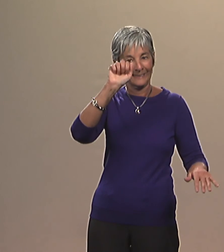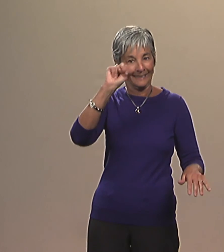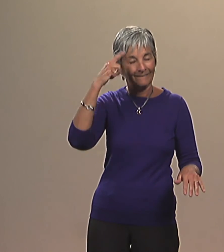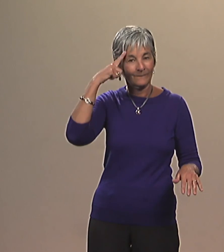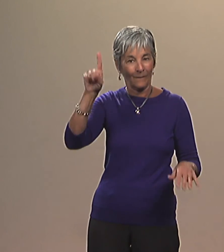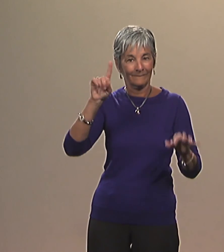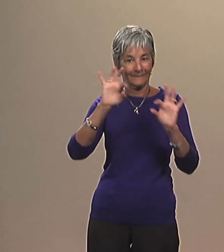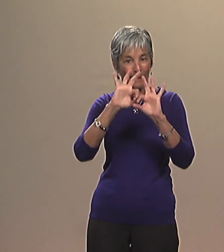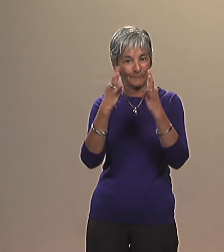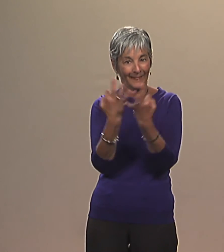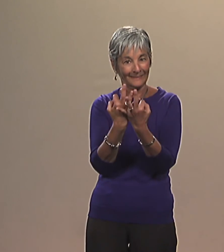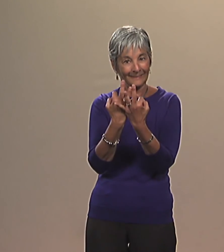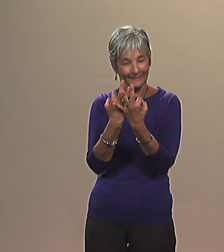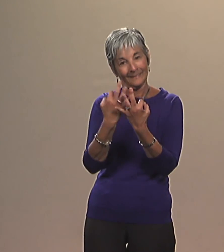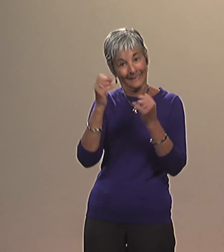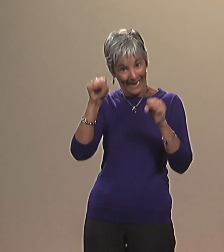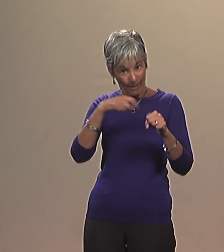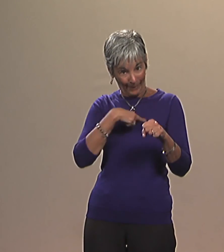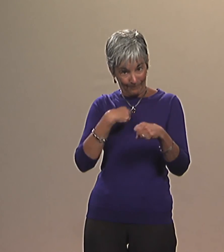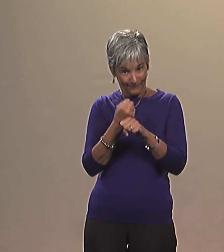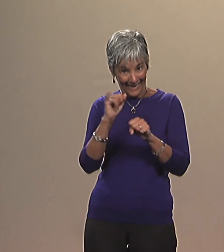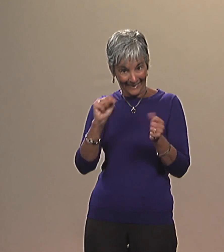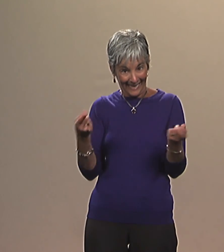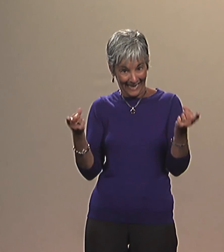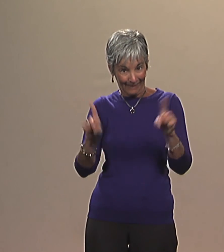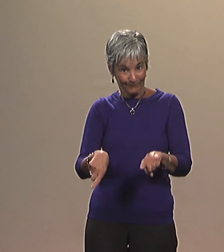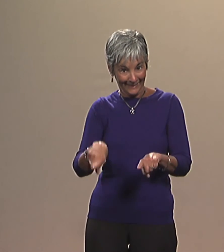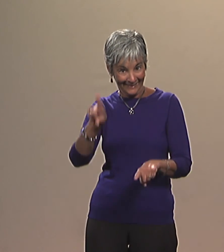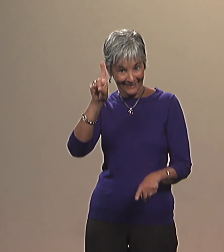for families. Can we make it happen?